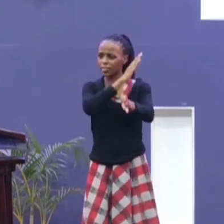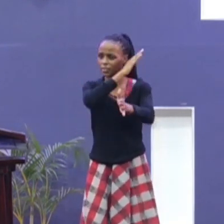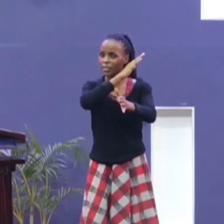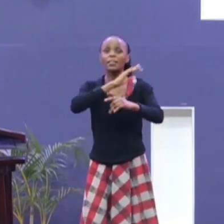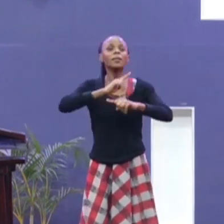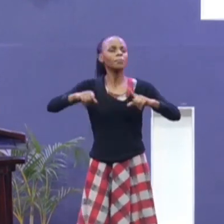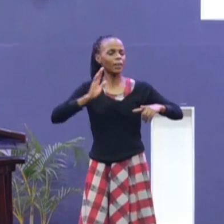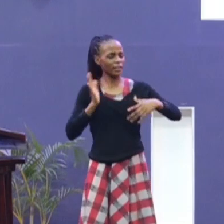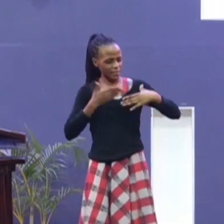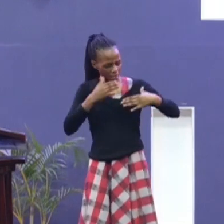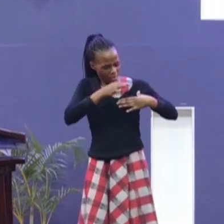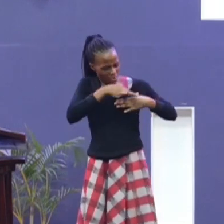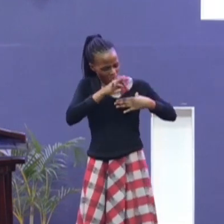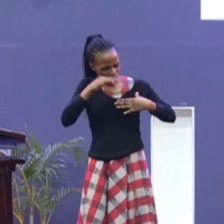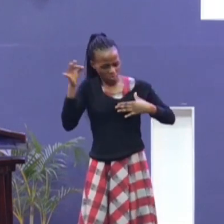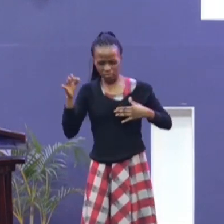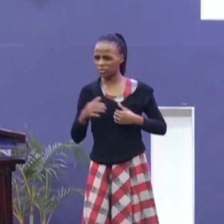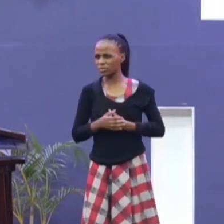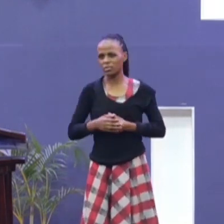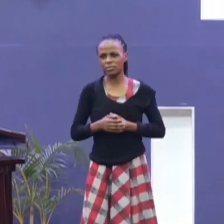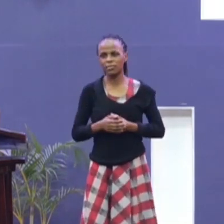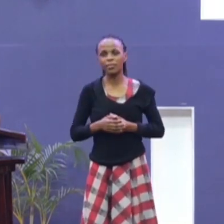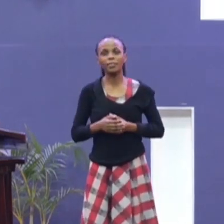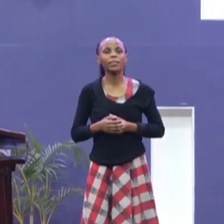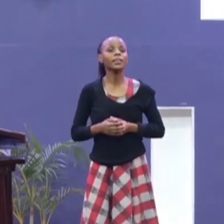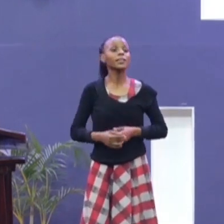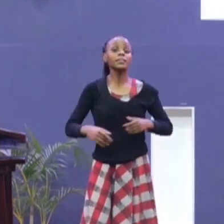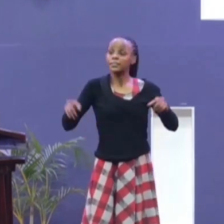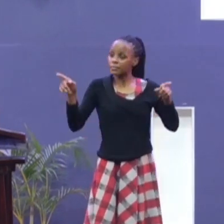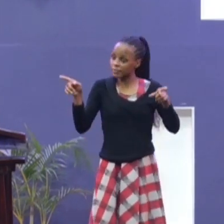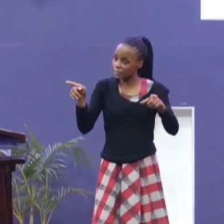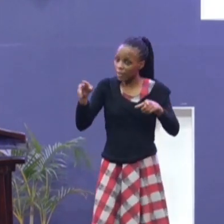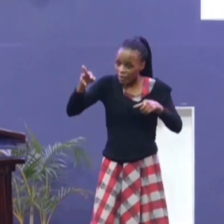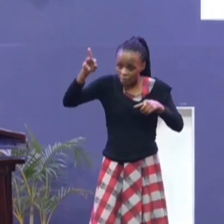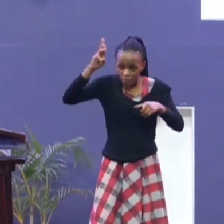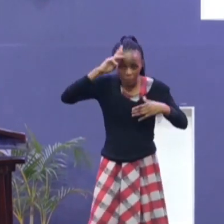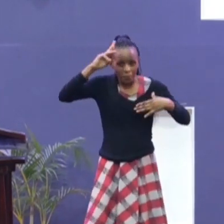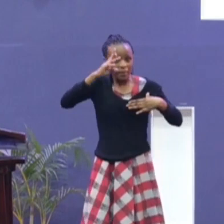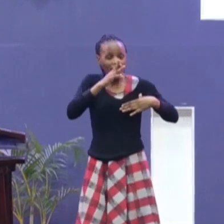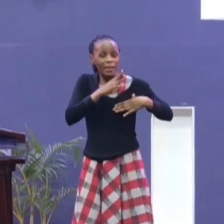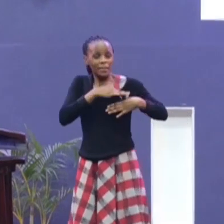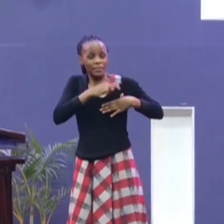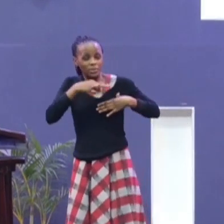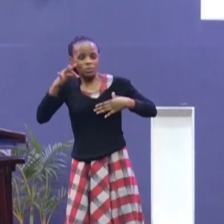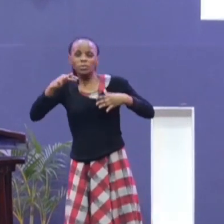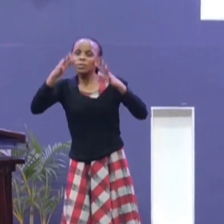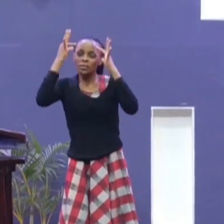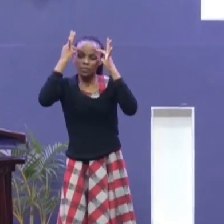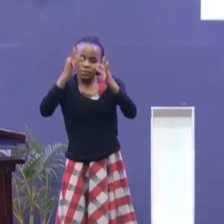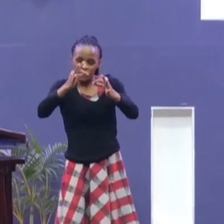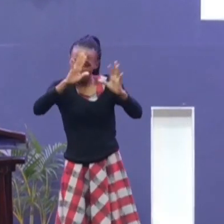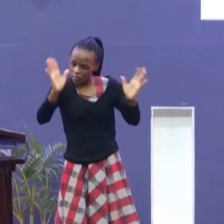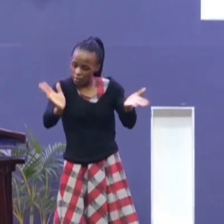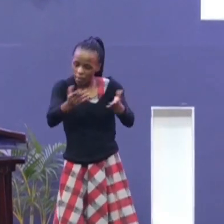then. Naye mmeme zaffe. But our souls. Ngate mmeme yesalawo bwe tweyisa bwe